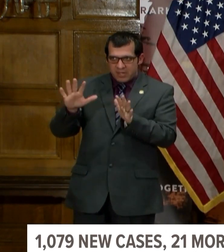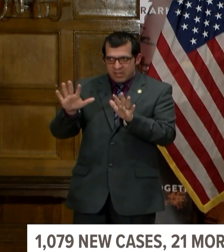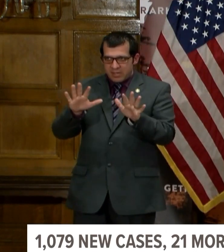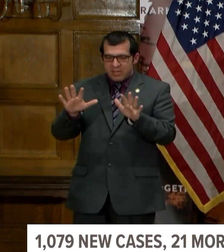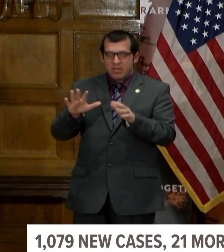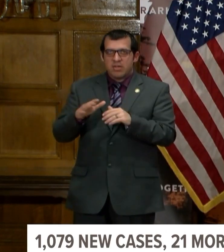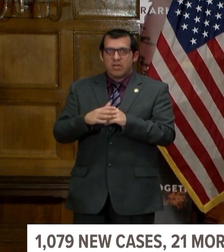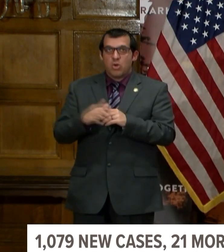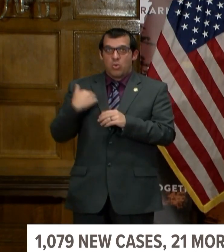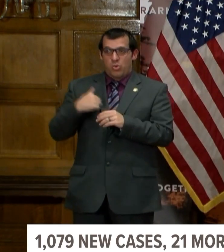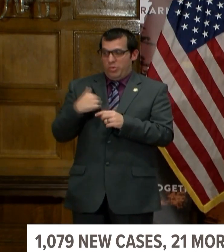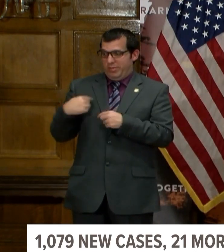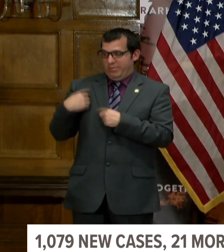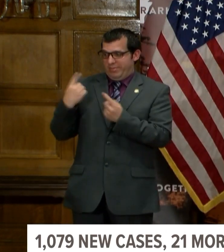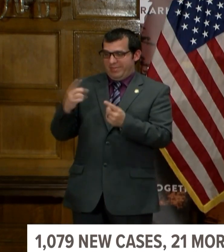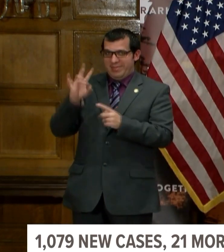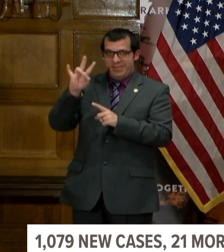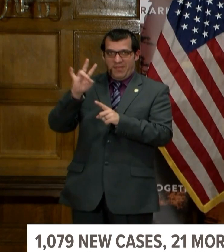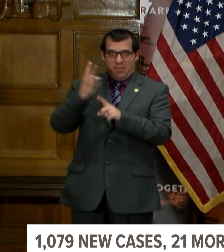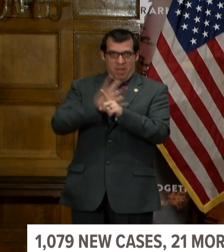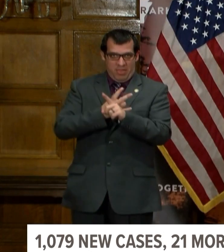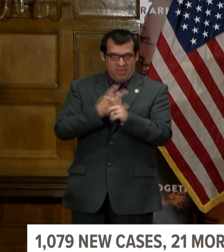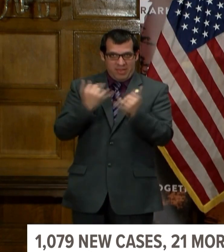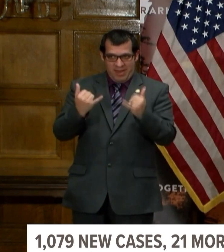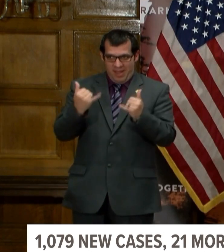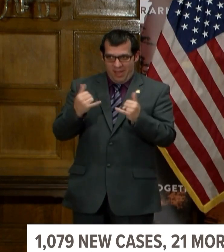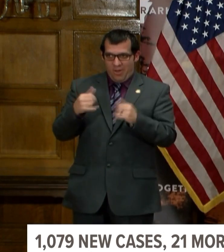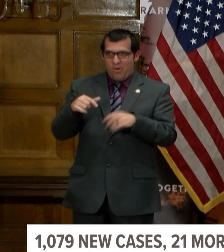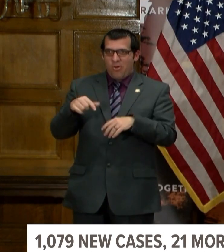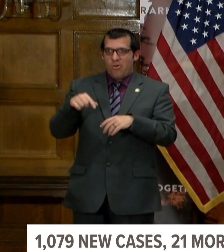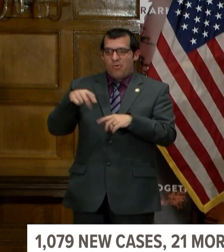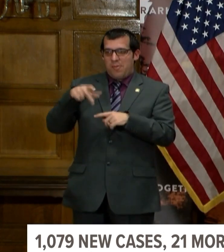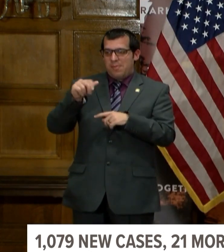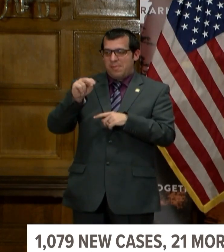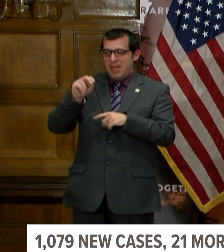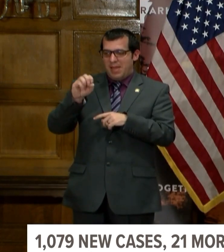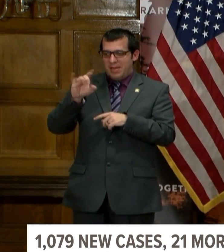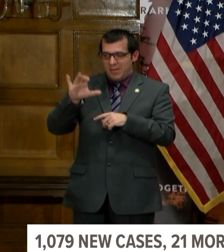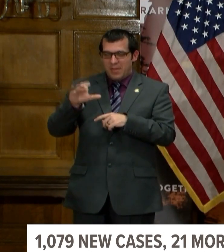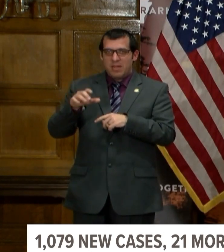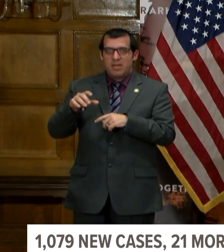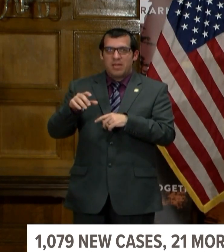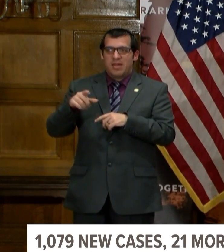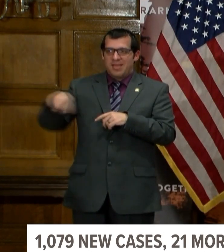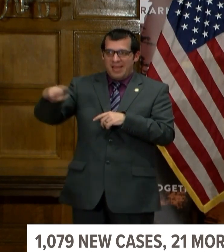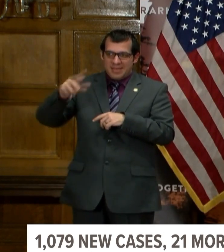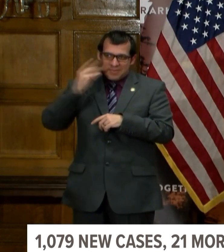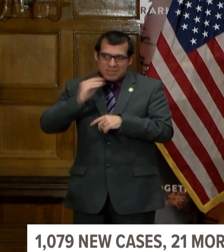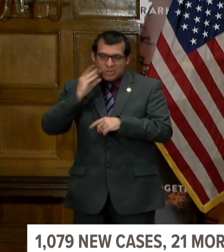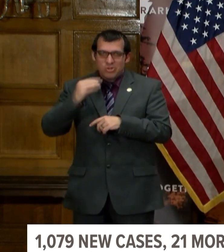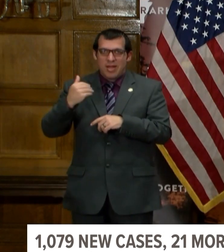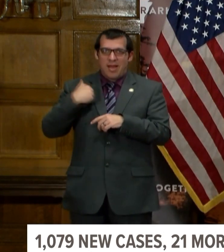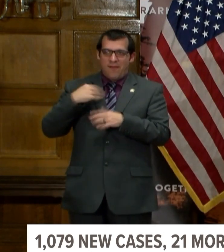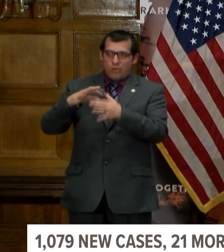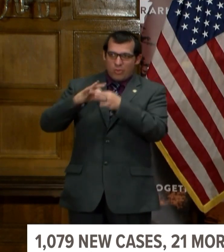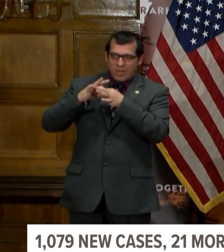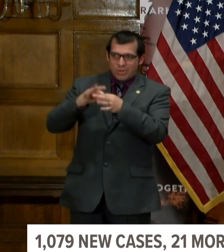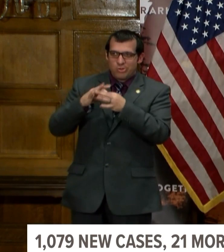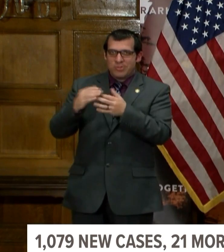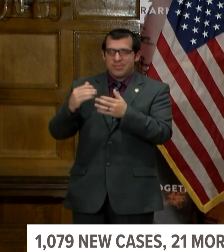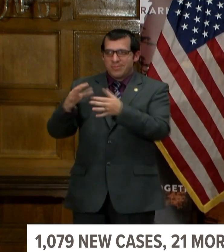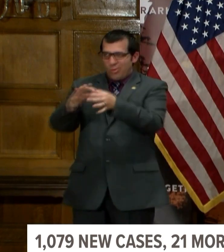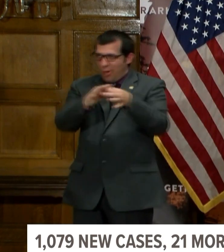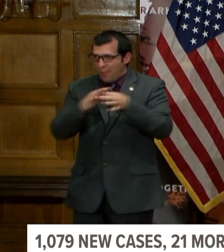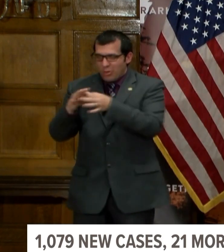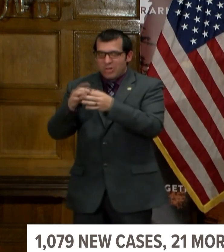been 7 months into this pandemic, because they're experienced, because they have the relationships and cooperation, they